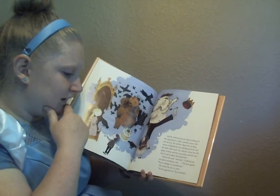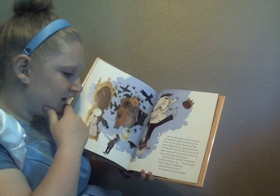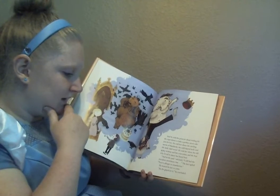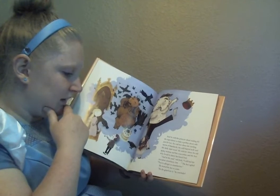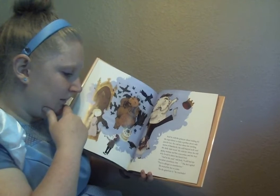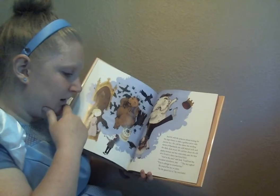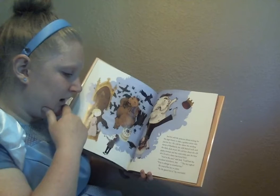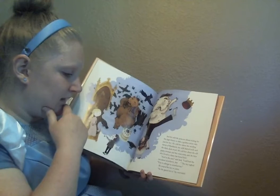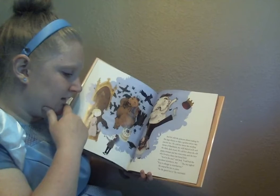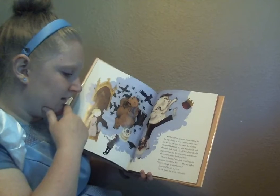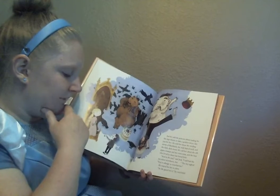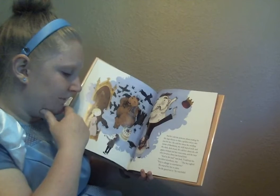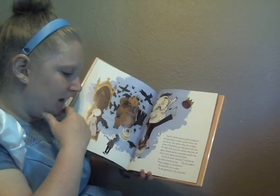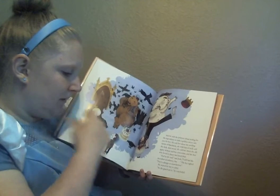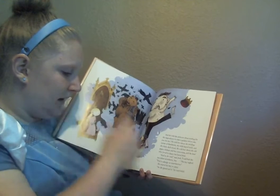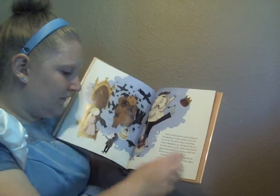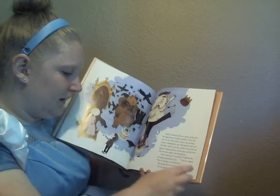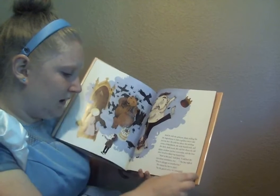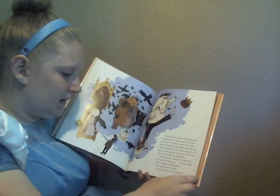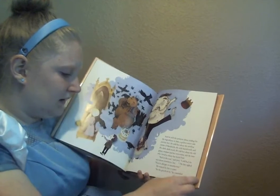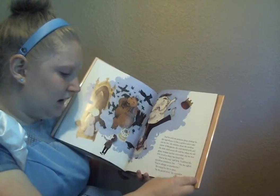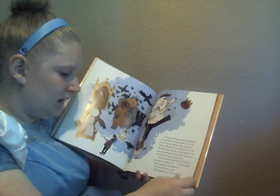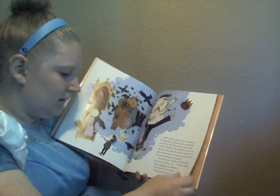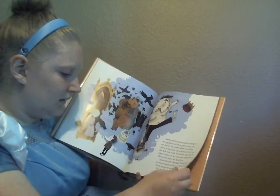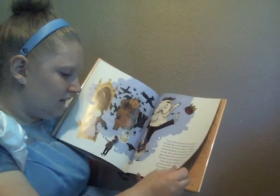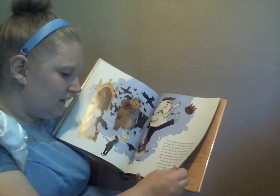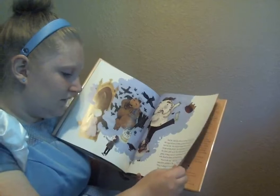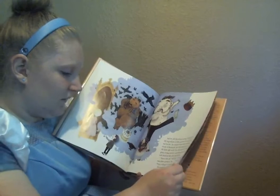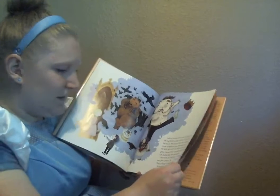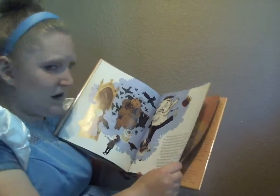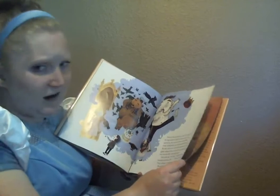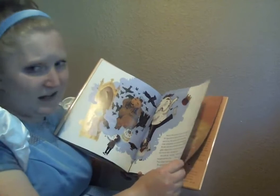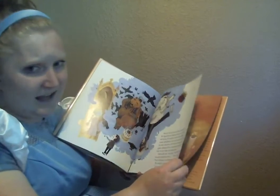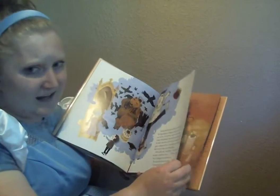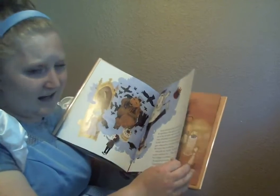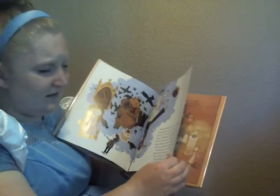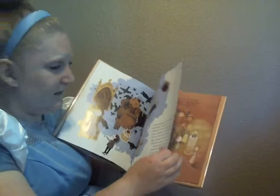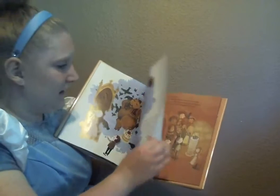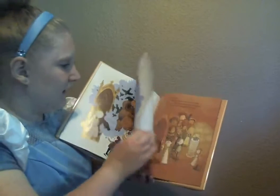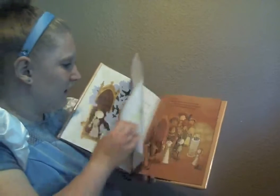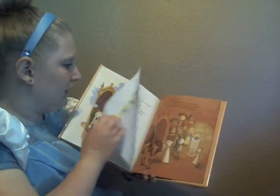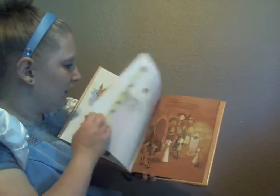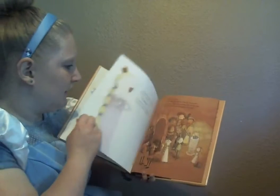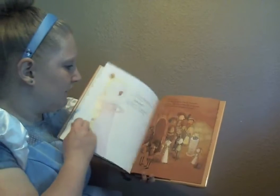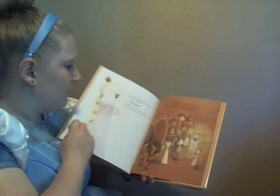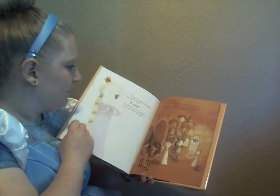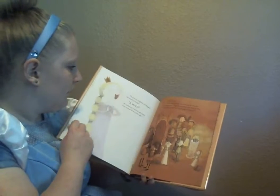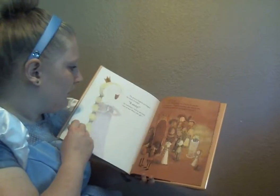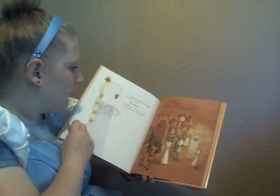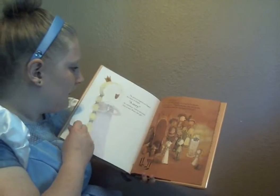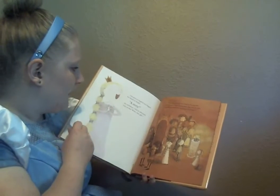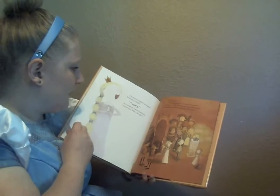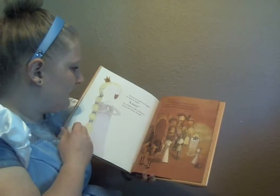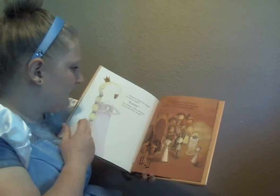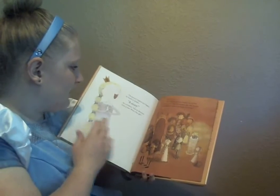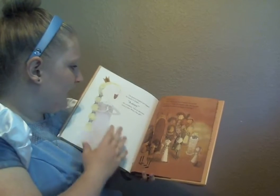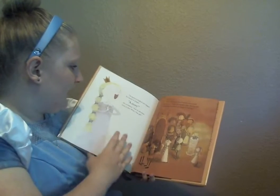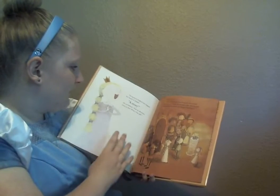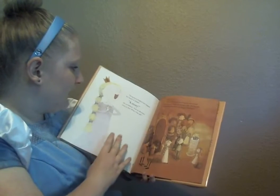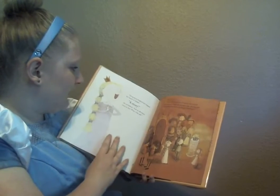to strawberries. He waited for her to yawn. So the guard ate it, he concluded. The princess laughed and